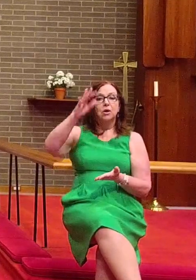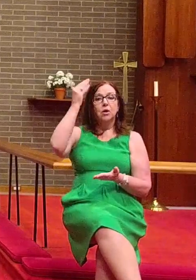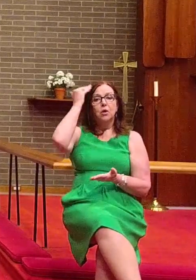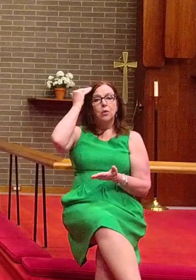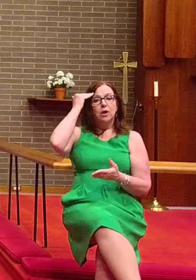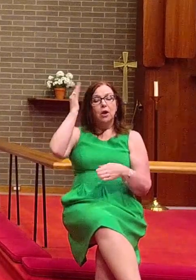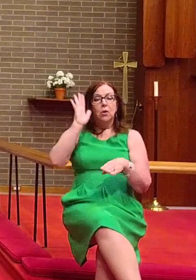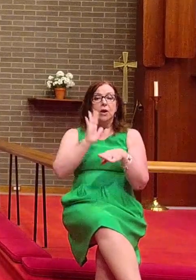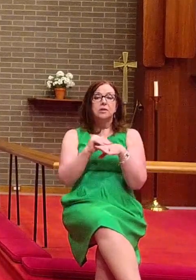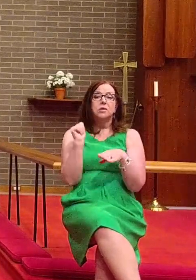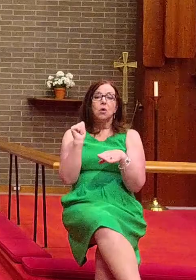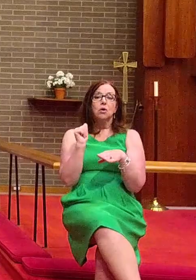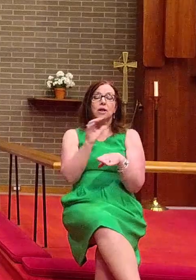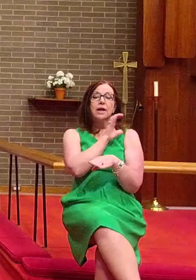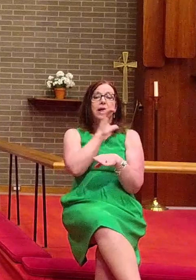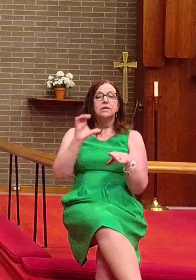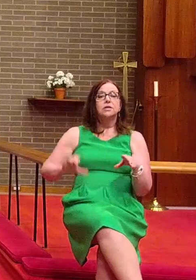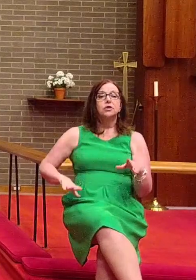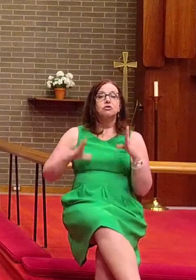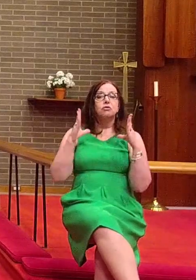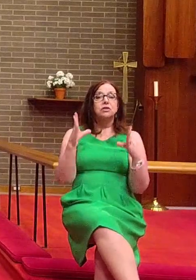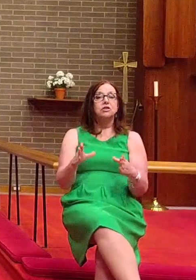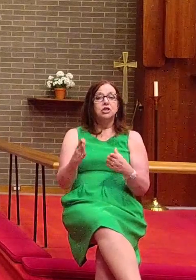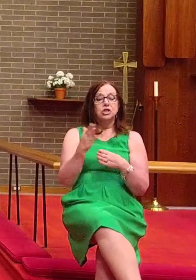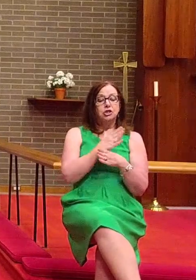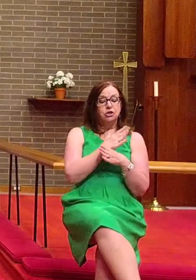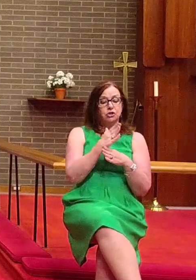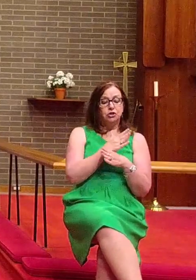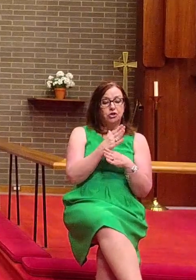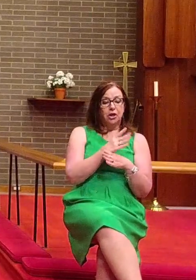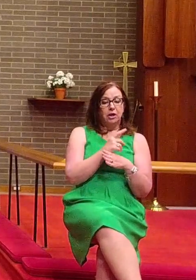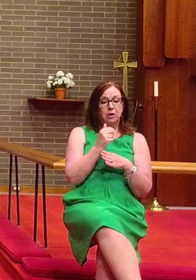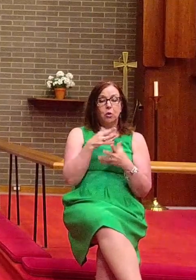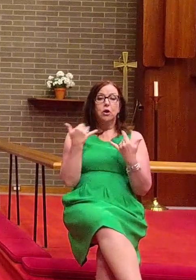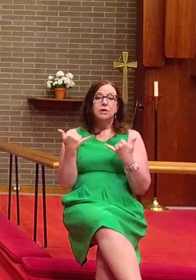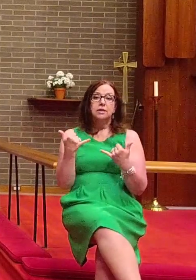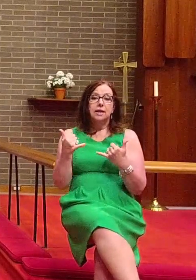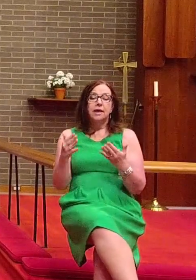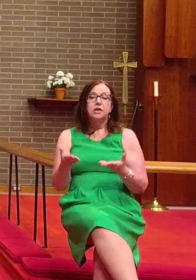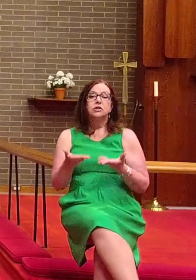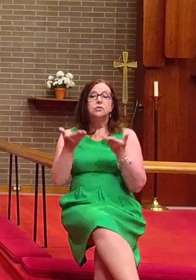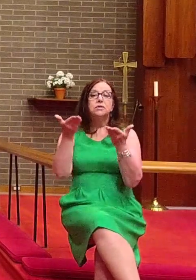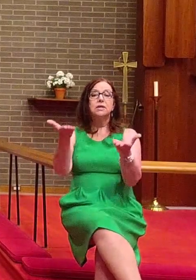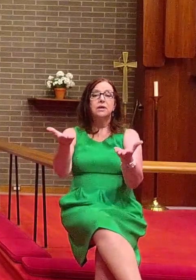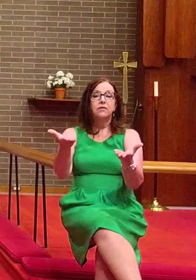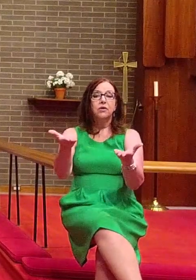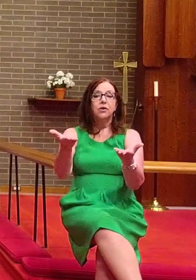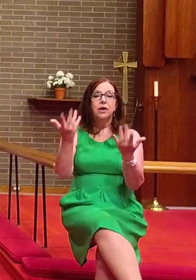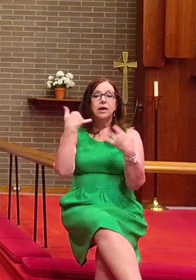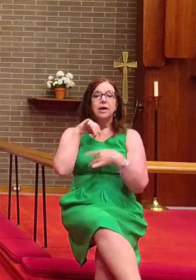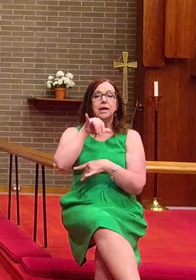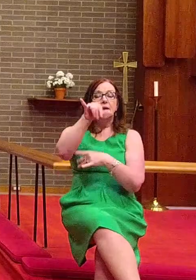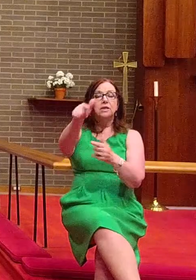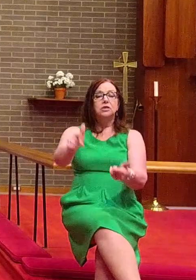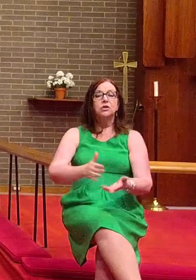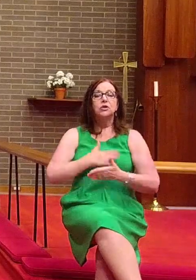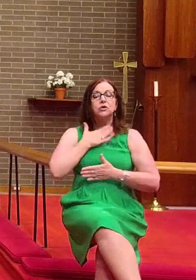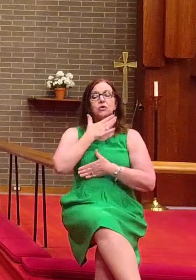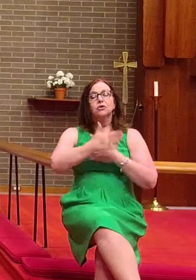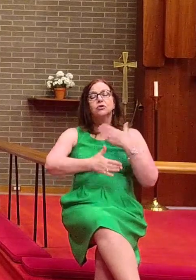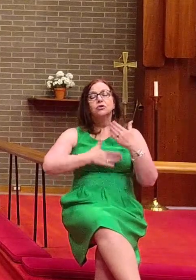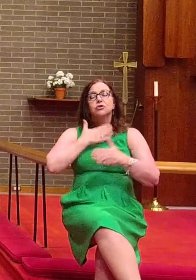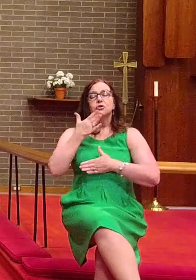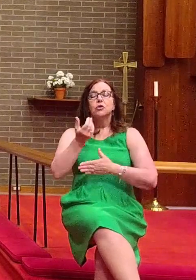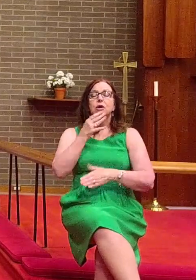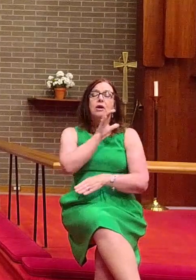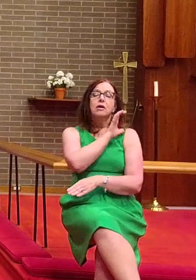calling as Christians is to share, or today, to deliver the eternal joys of Christ